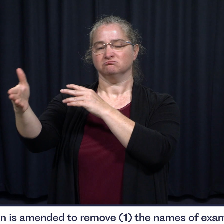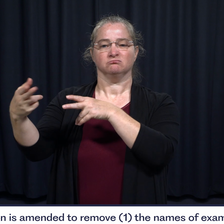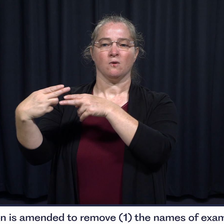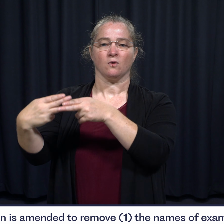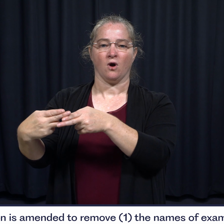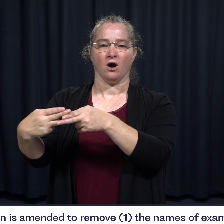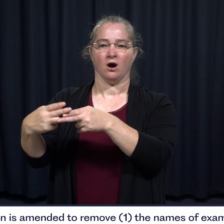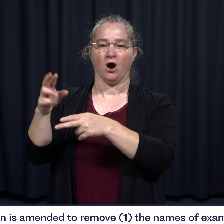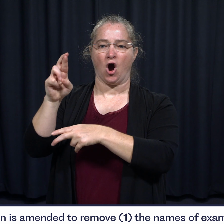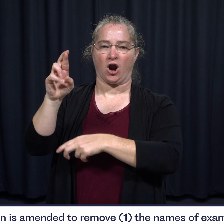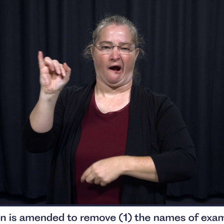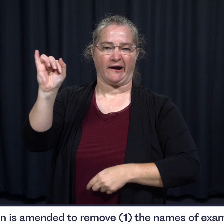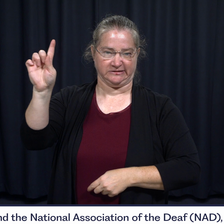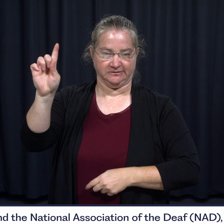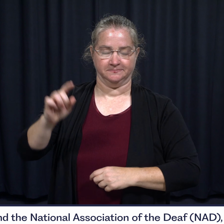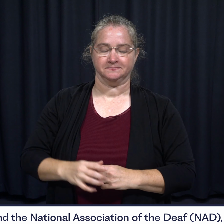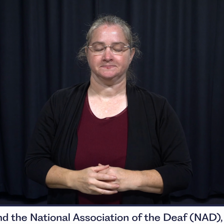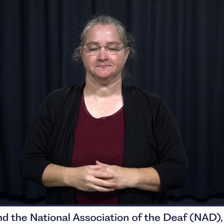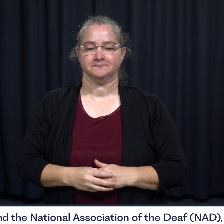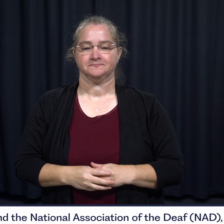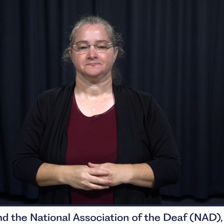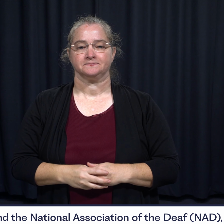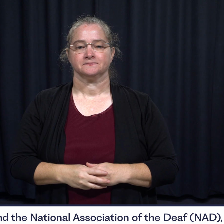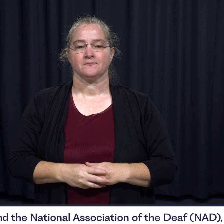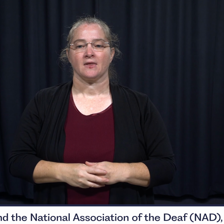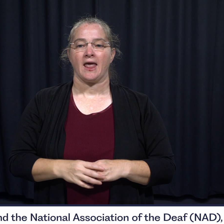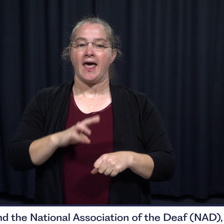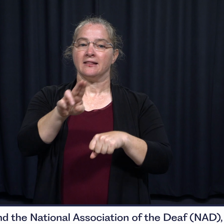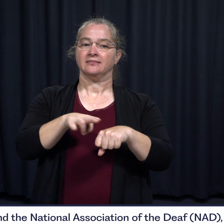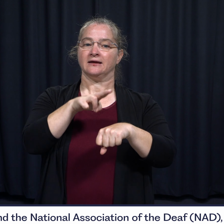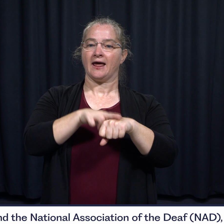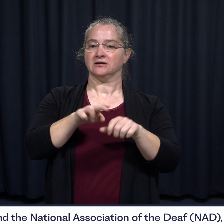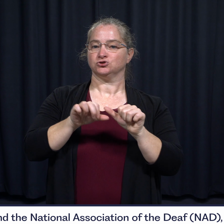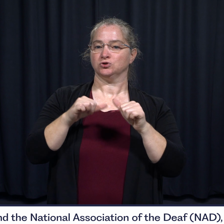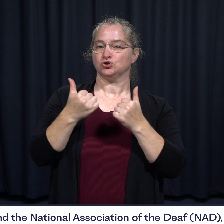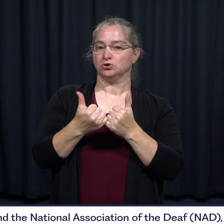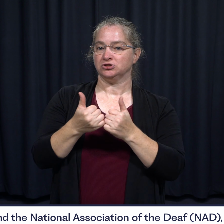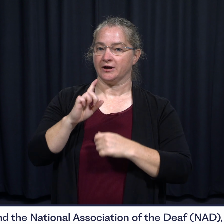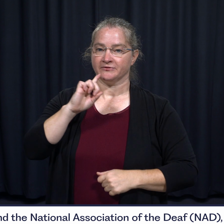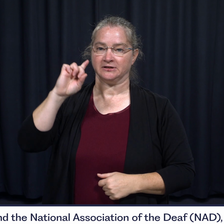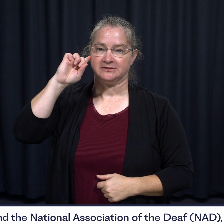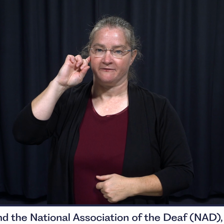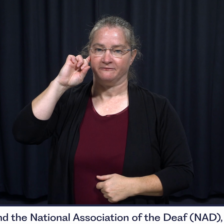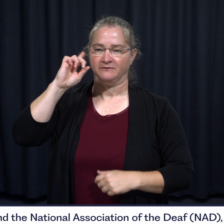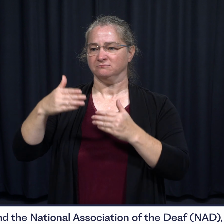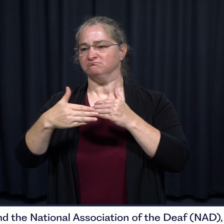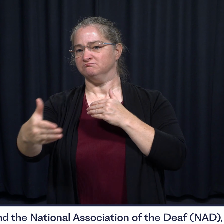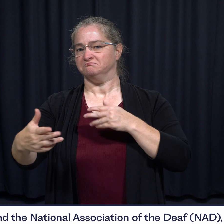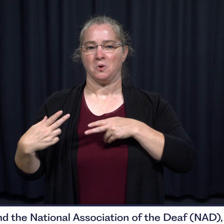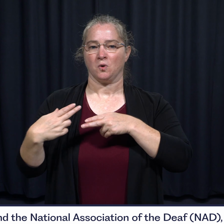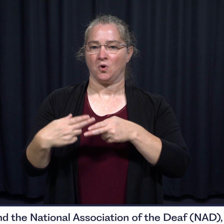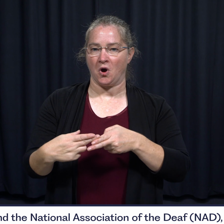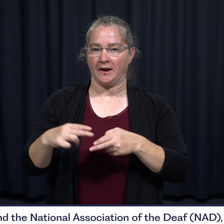as RID, and the National Association of the Deaf, hereafter referred to as